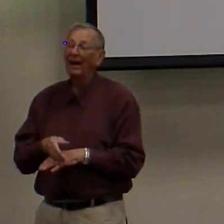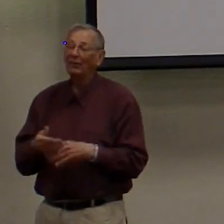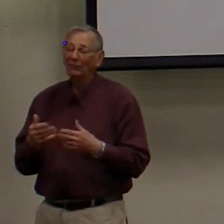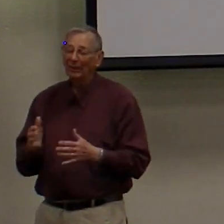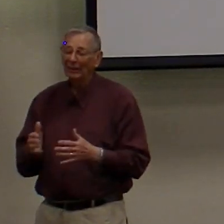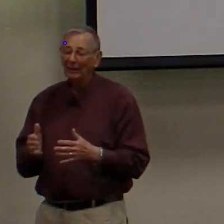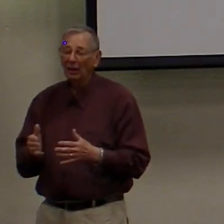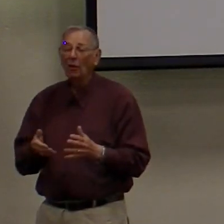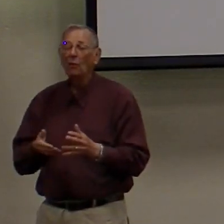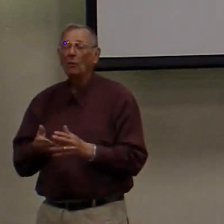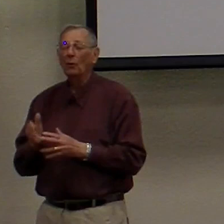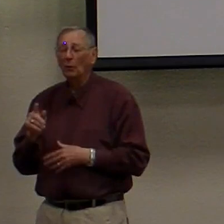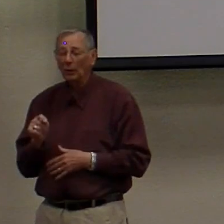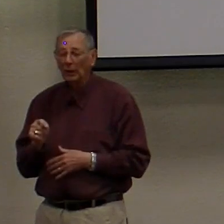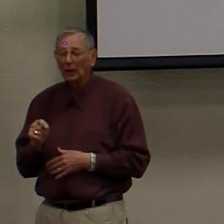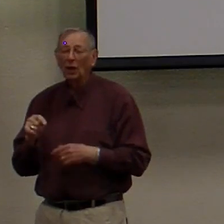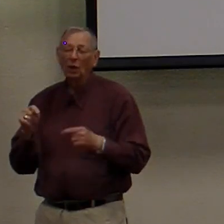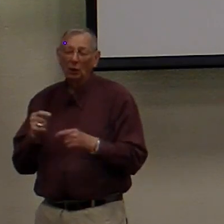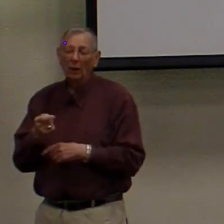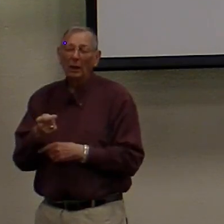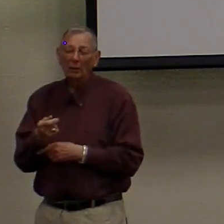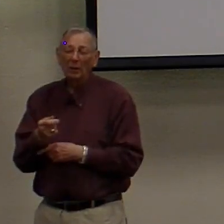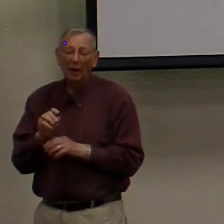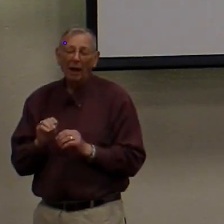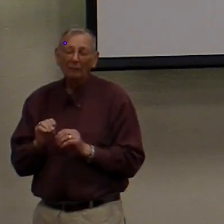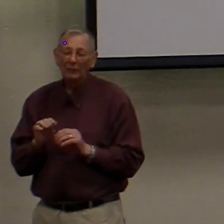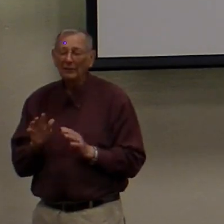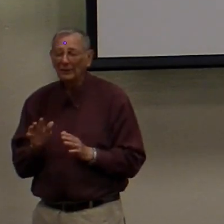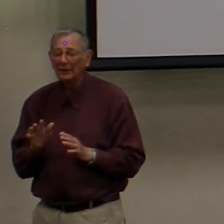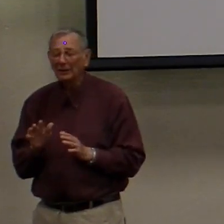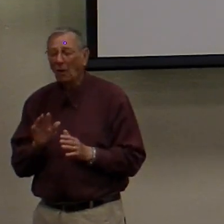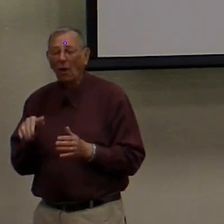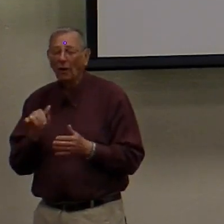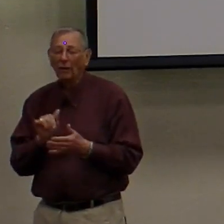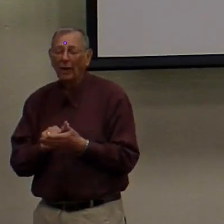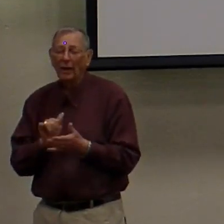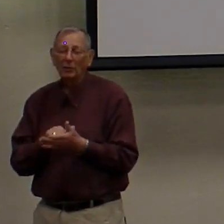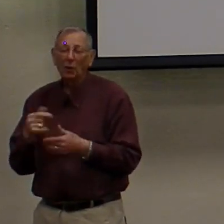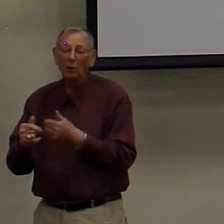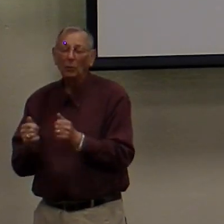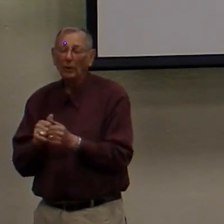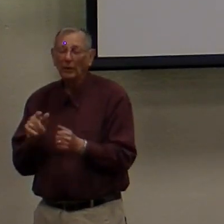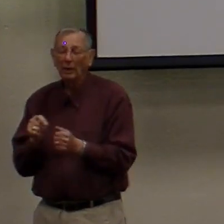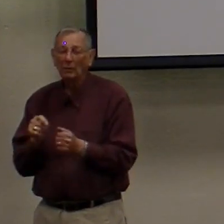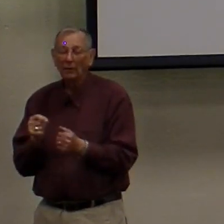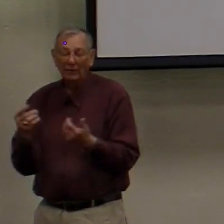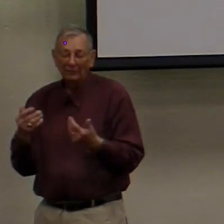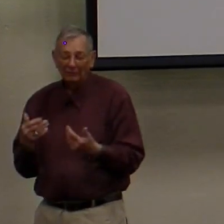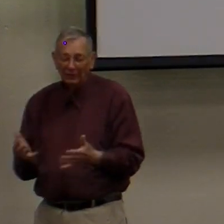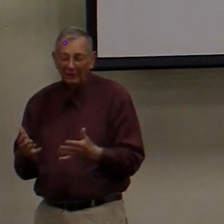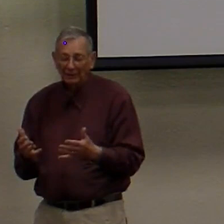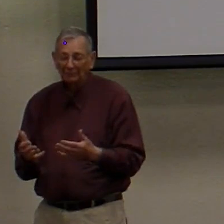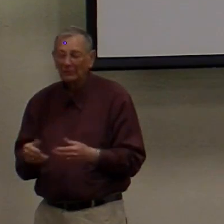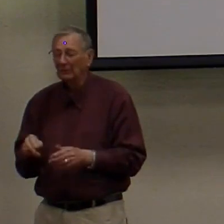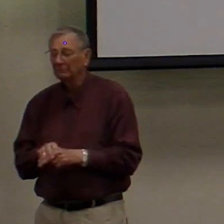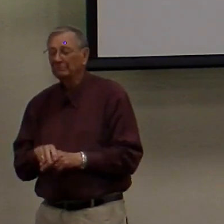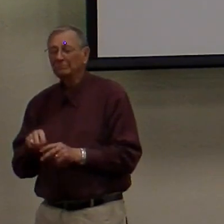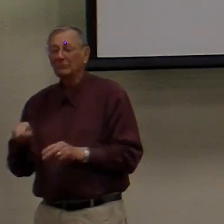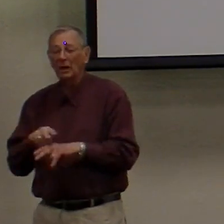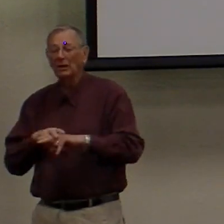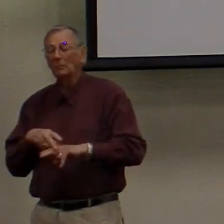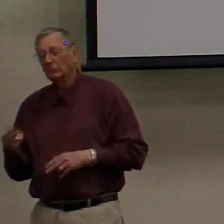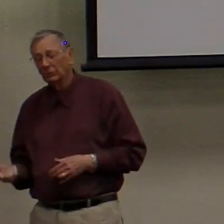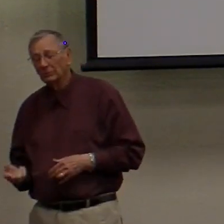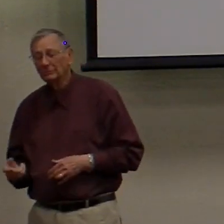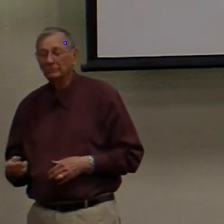over, I got through it. It did hurt a little bit, obviously, and all of that goes along with it. But when I was done and set up off that table,